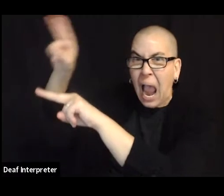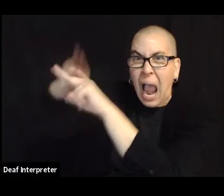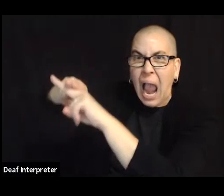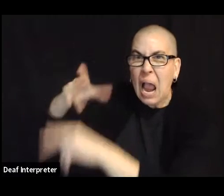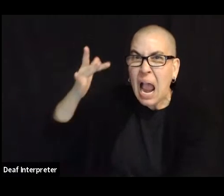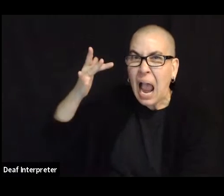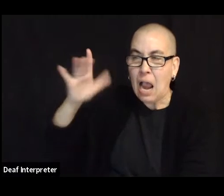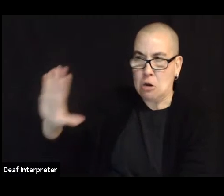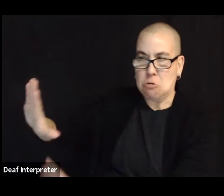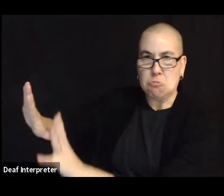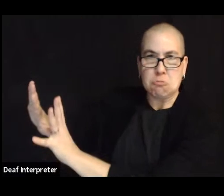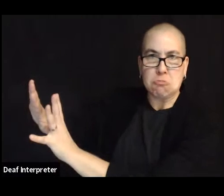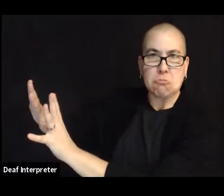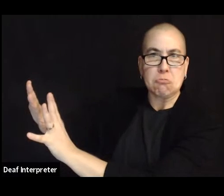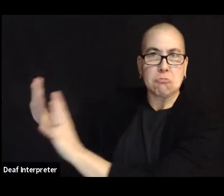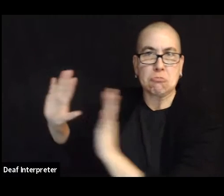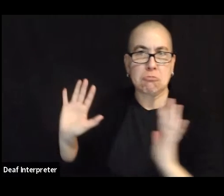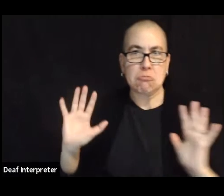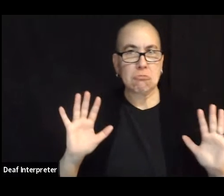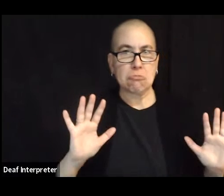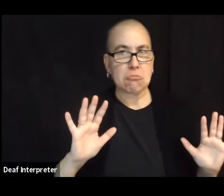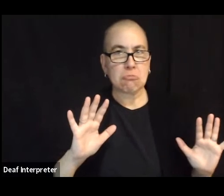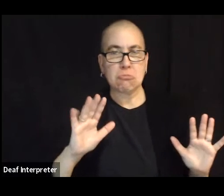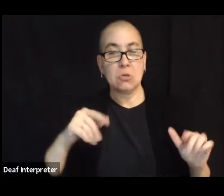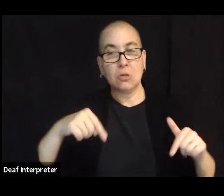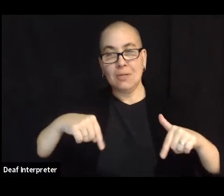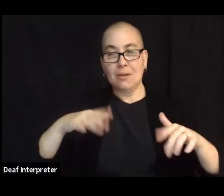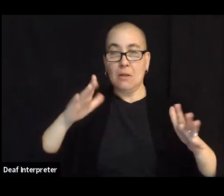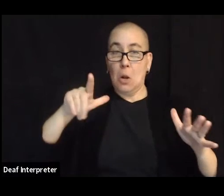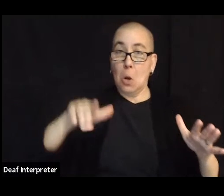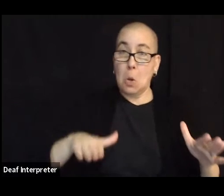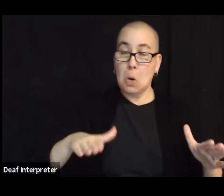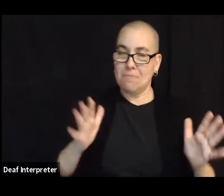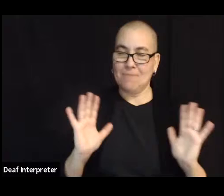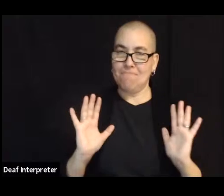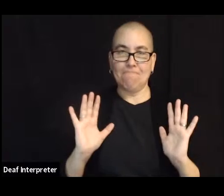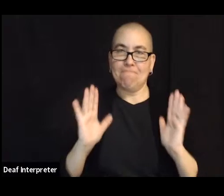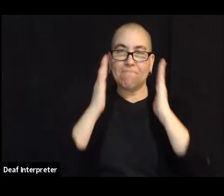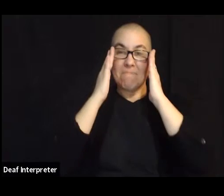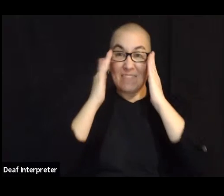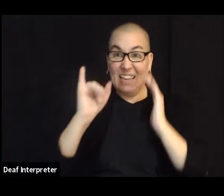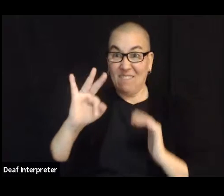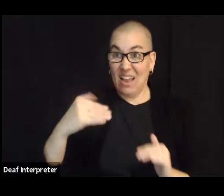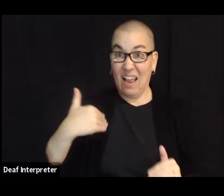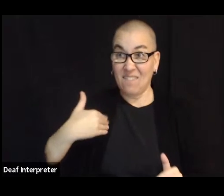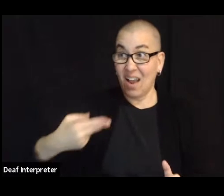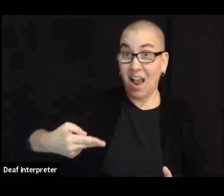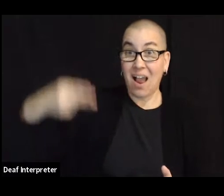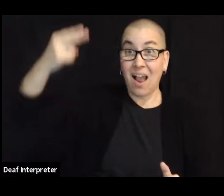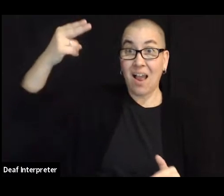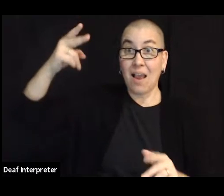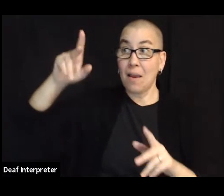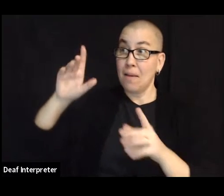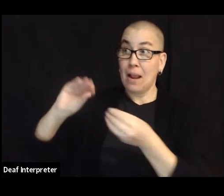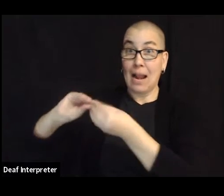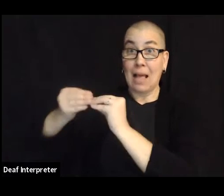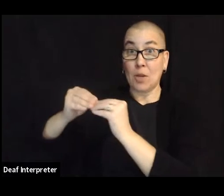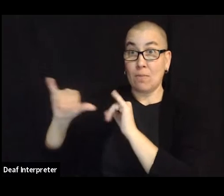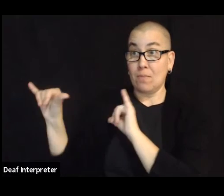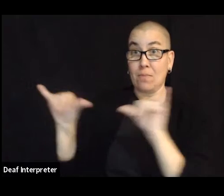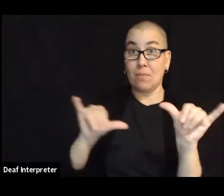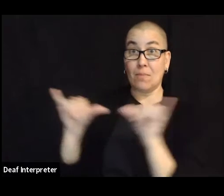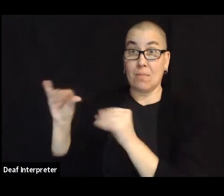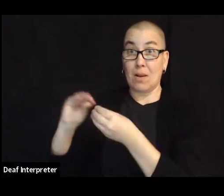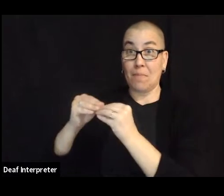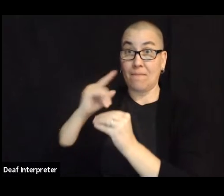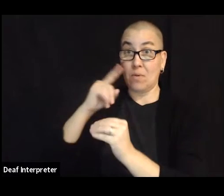lower numbers, although if they have a high proportion of elders who are being vaccinated by the pharmacy partnership program, we know that